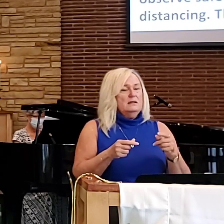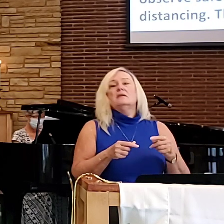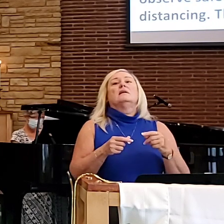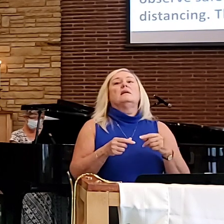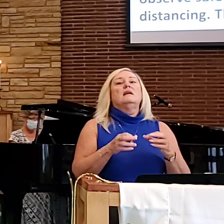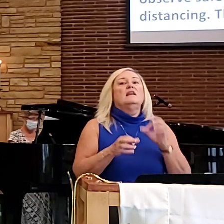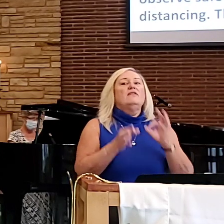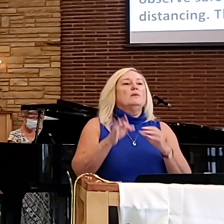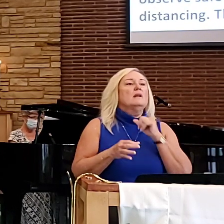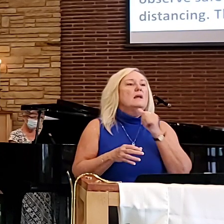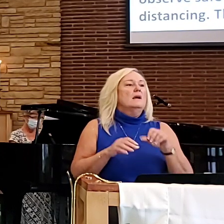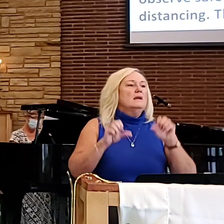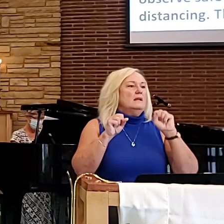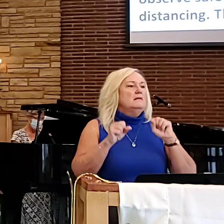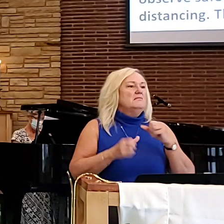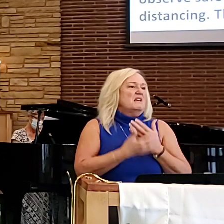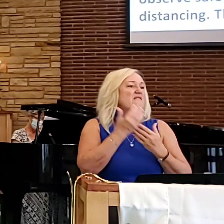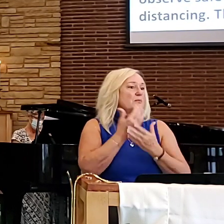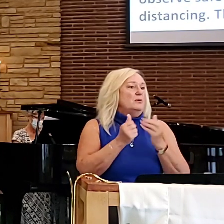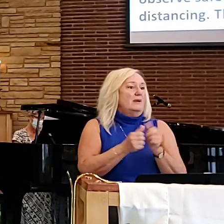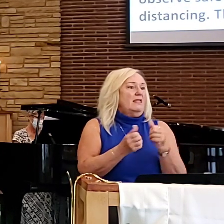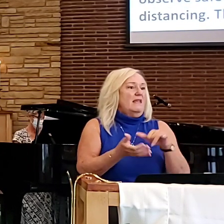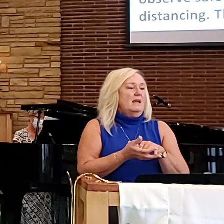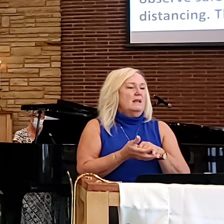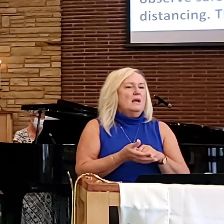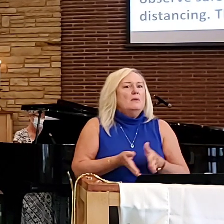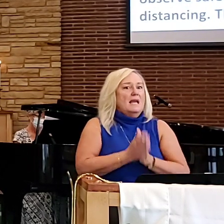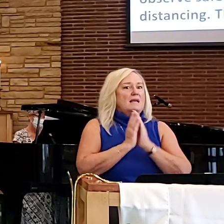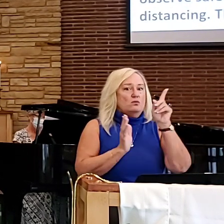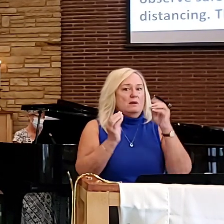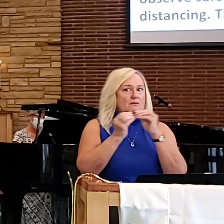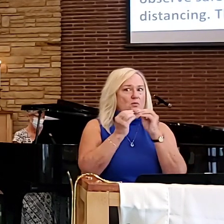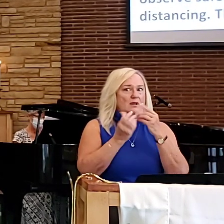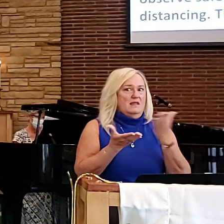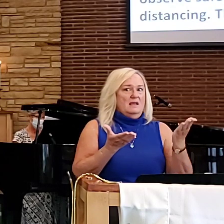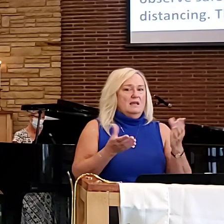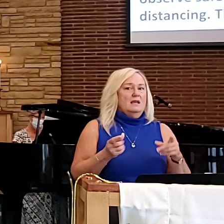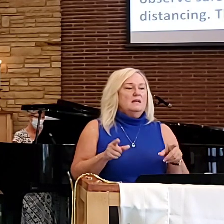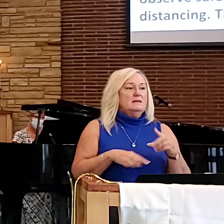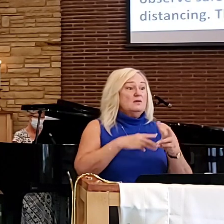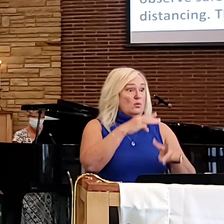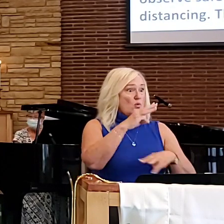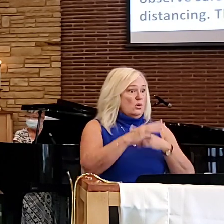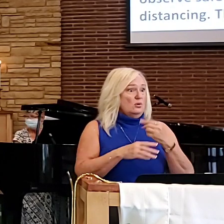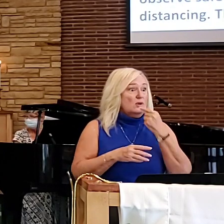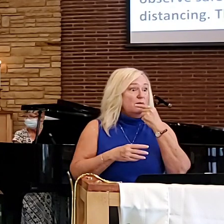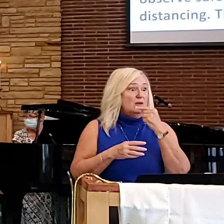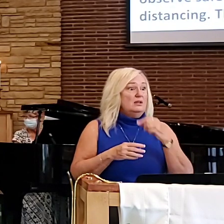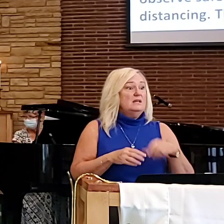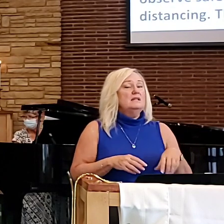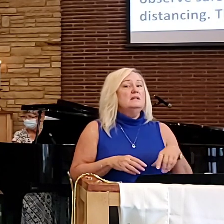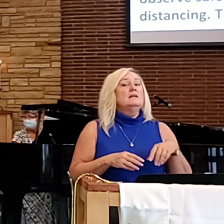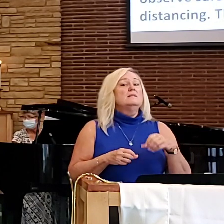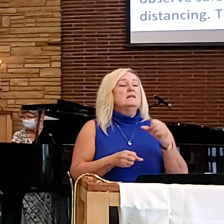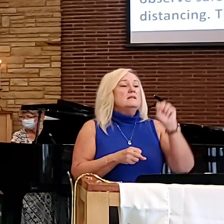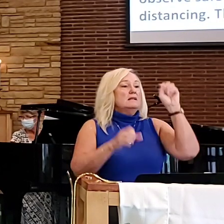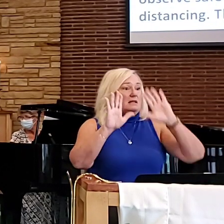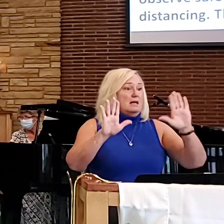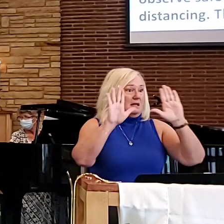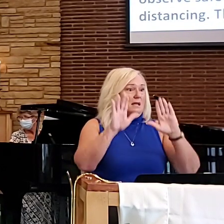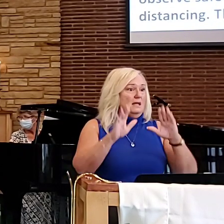uncomfortable with that. I would ask one more thing. As it is World Communion Sunday, through this